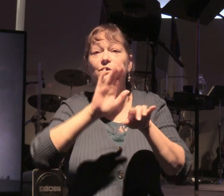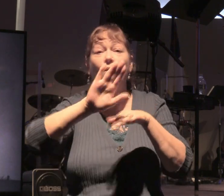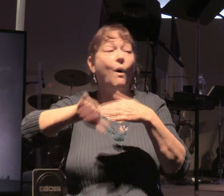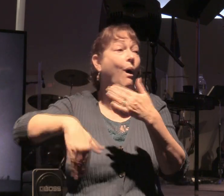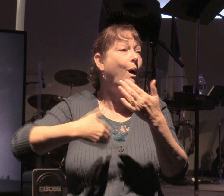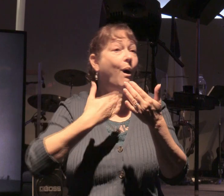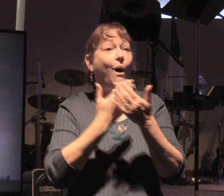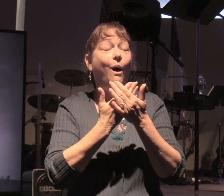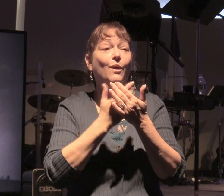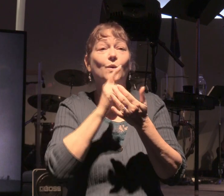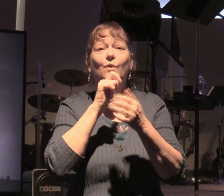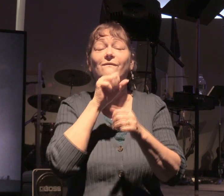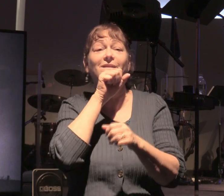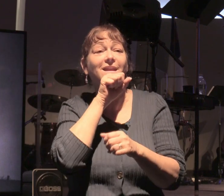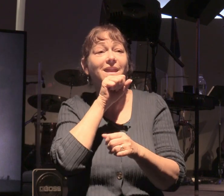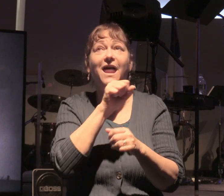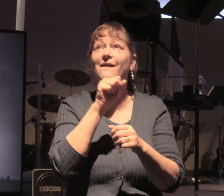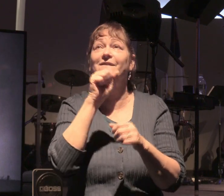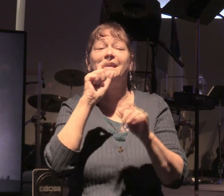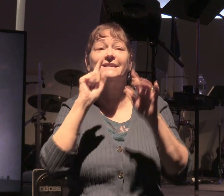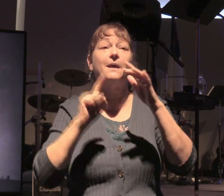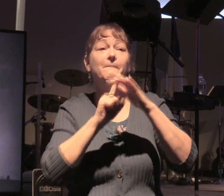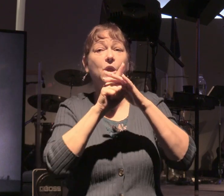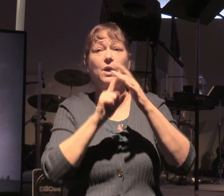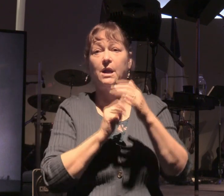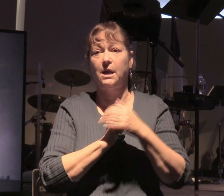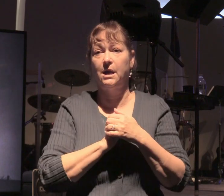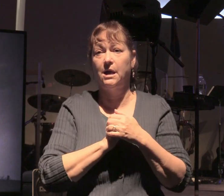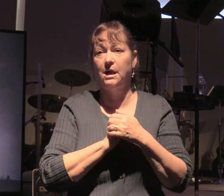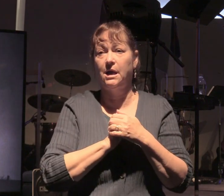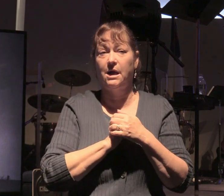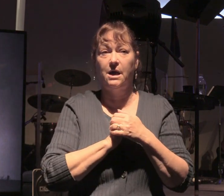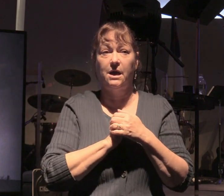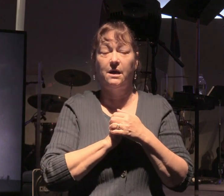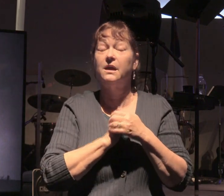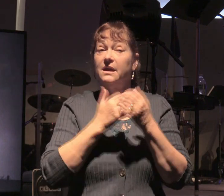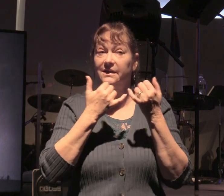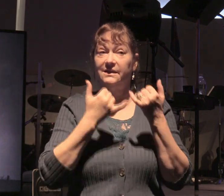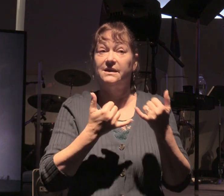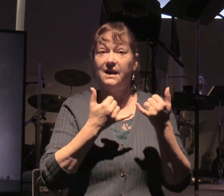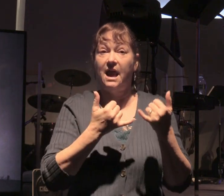all who have loved his appearing.